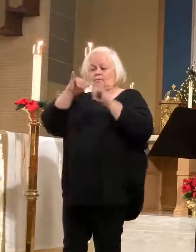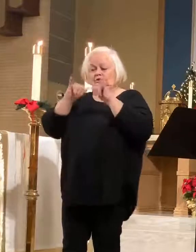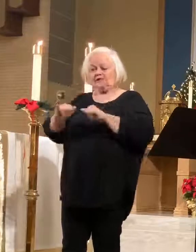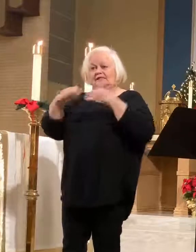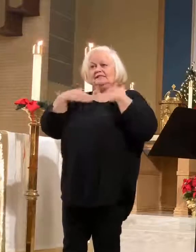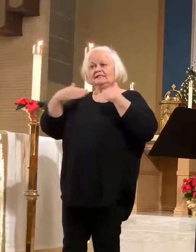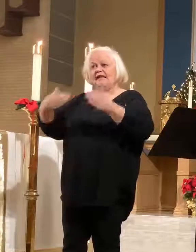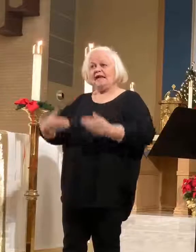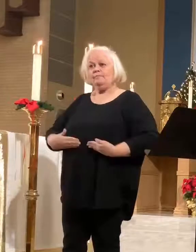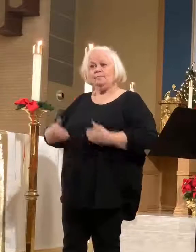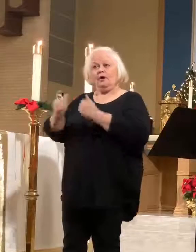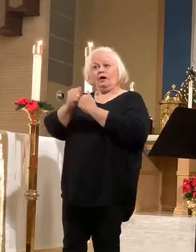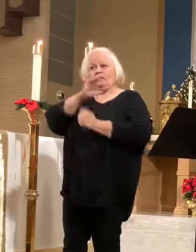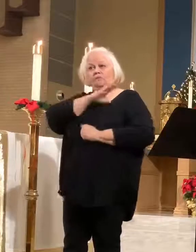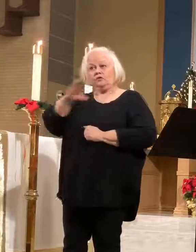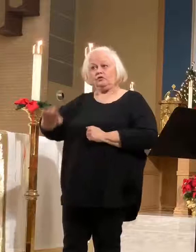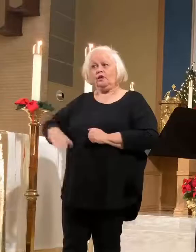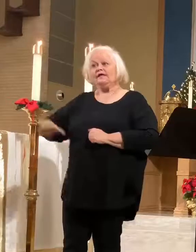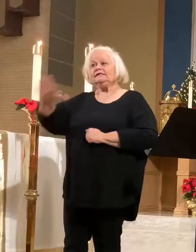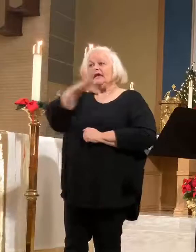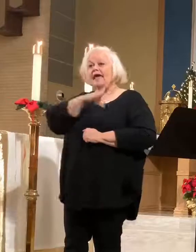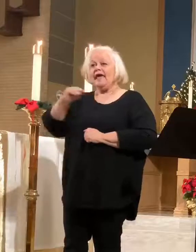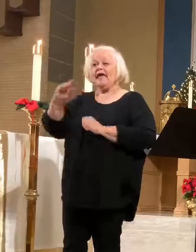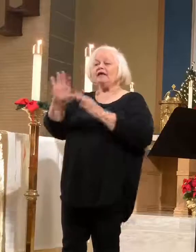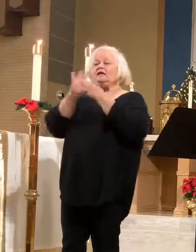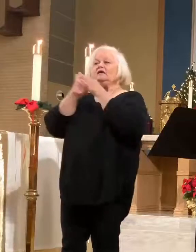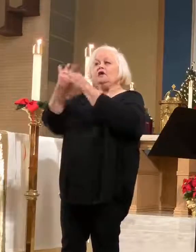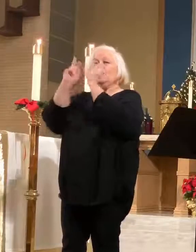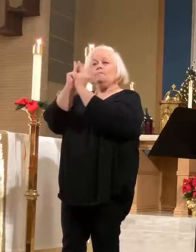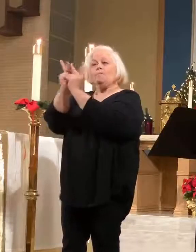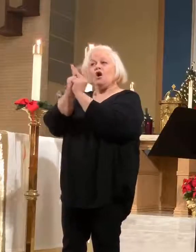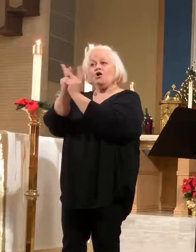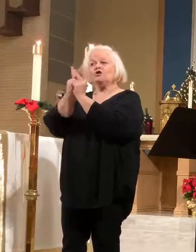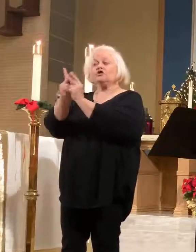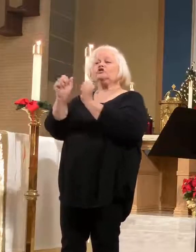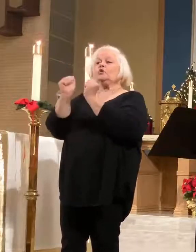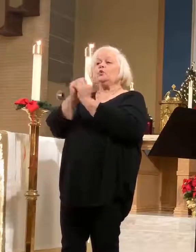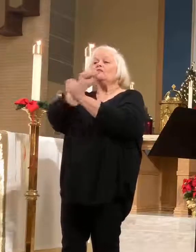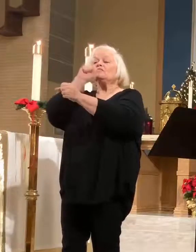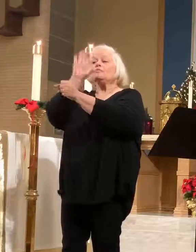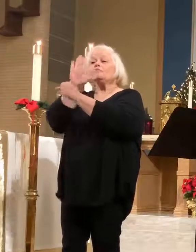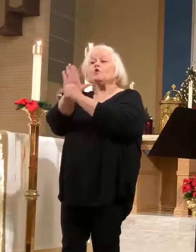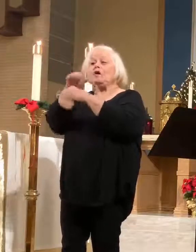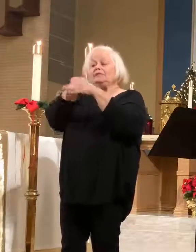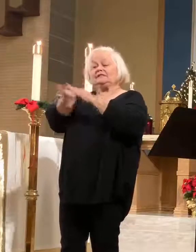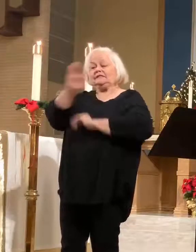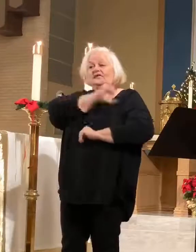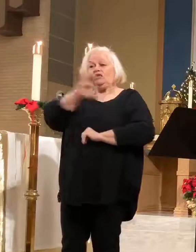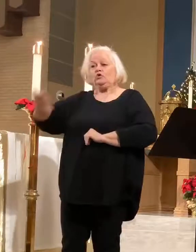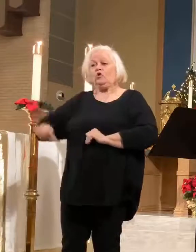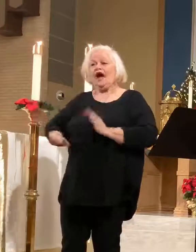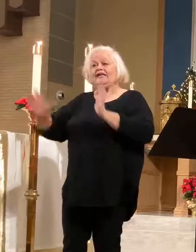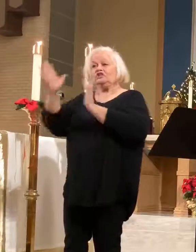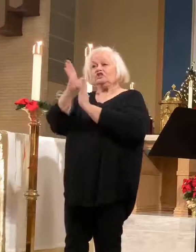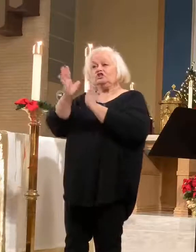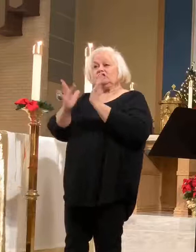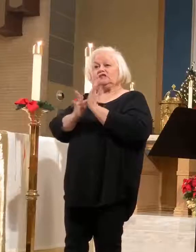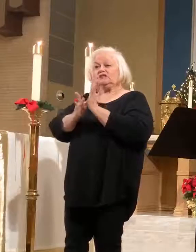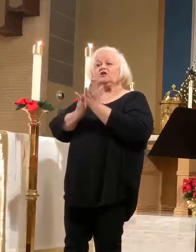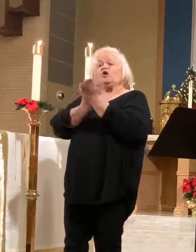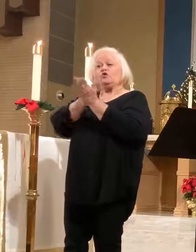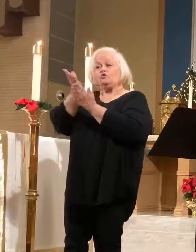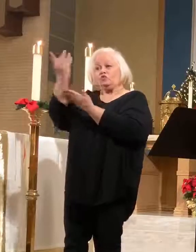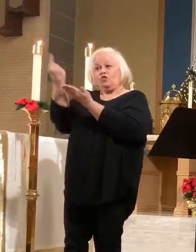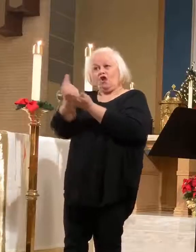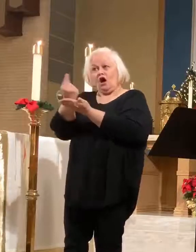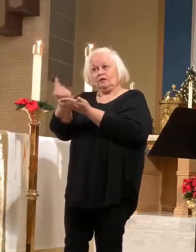body, and co-partners in the promise in Christ Jesus through the